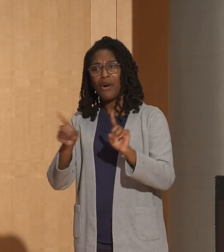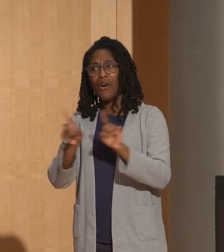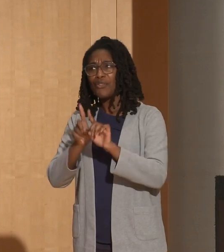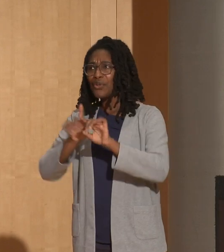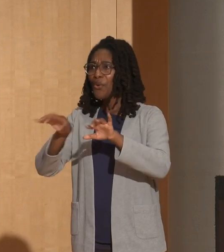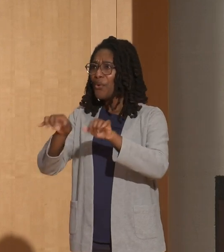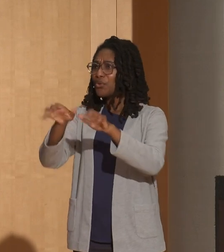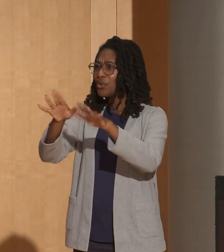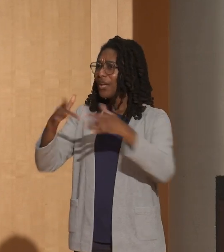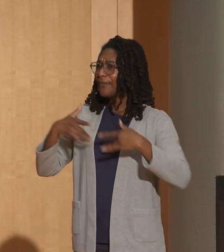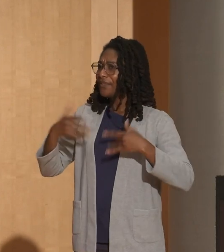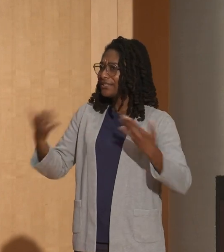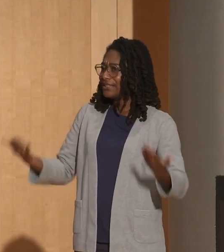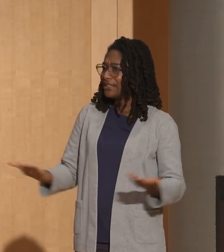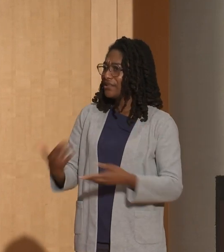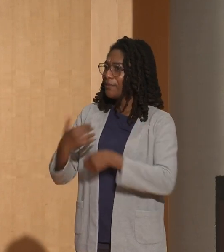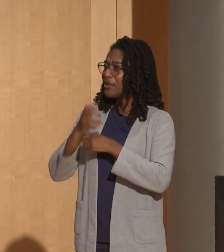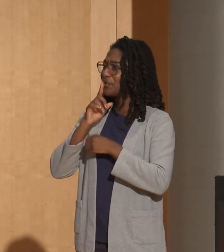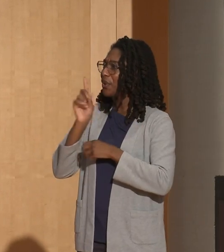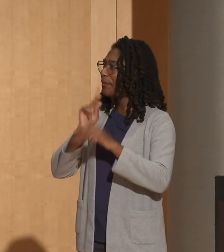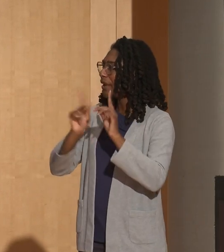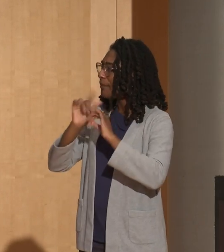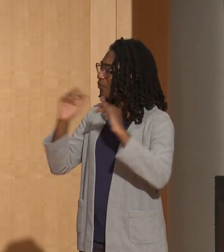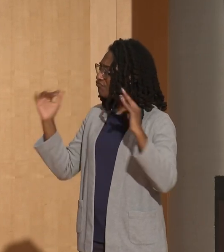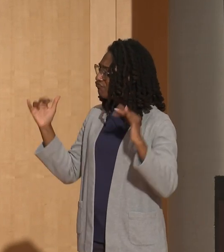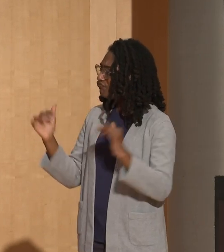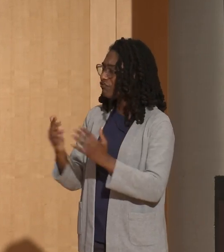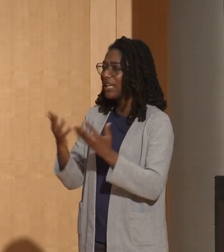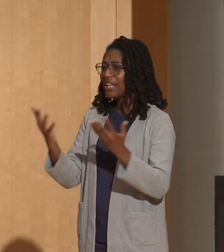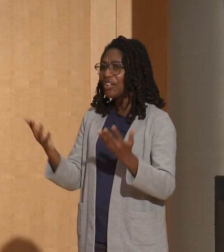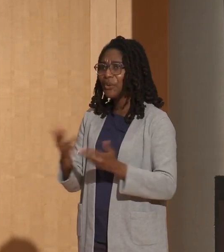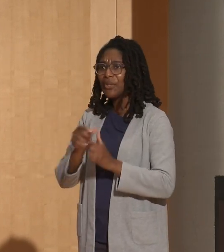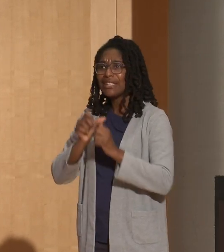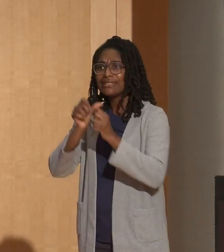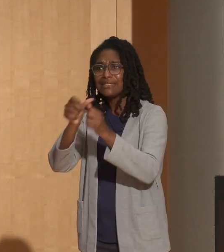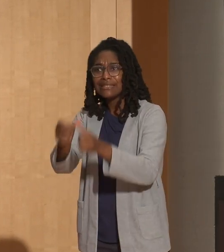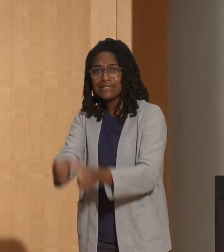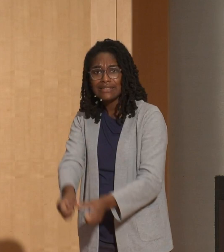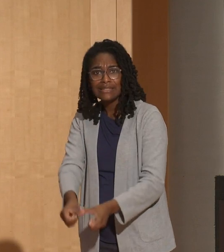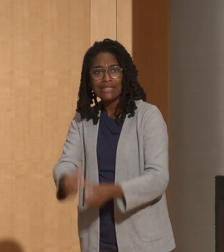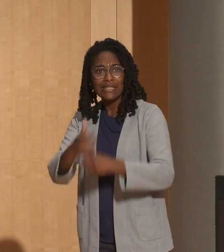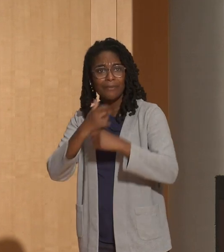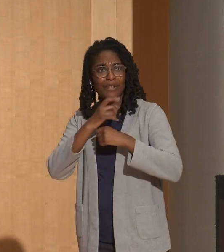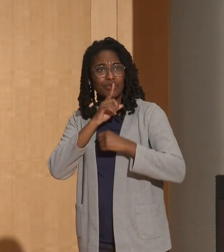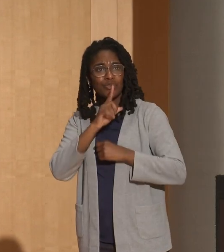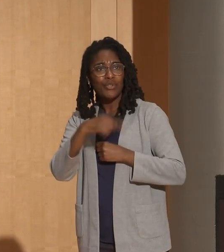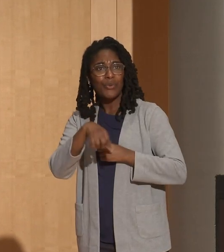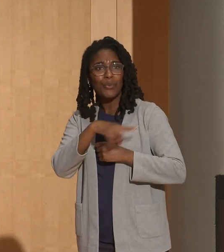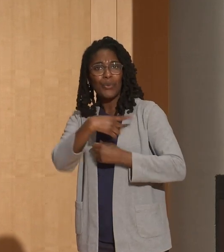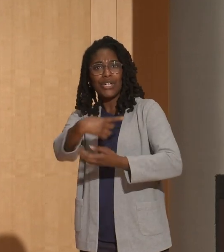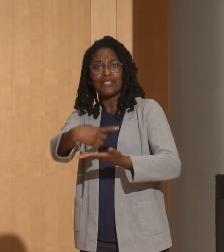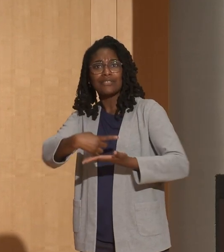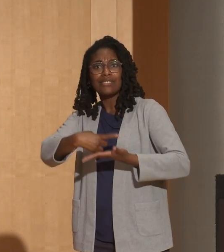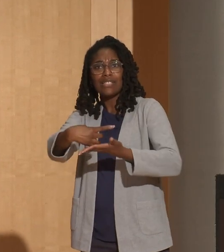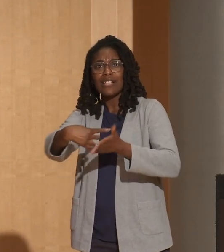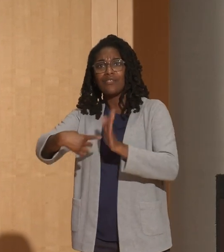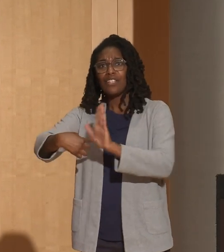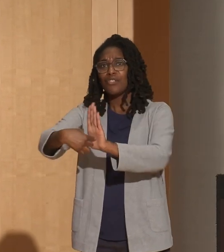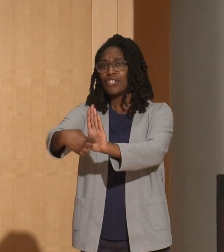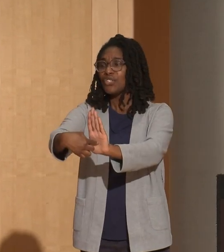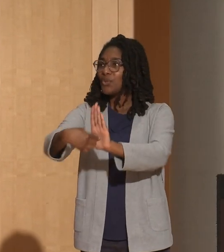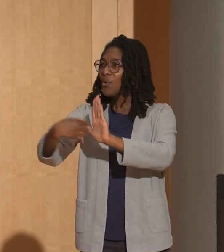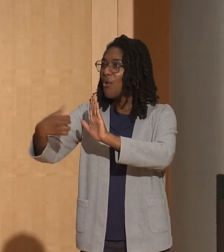events here. Make sure that people are in this museum, in this space, consistently to make sure that we're talking about and